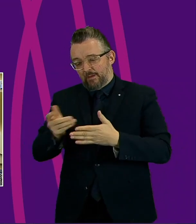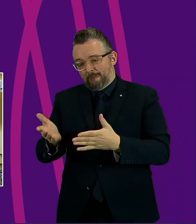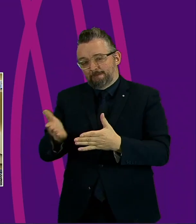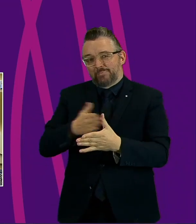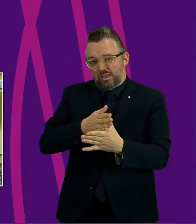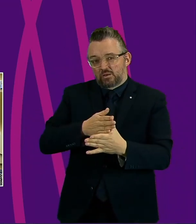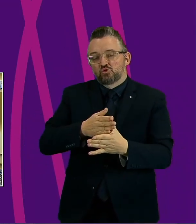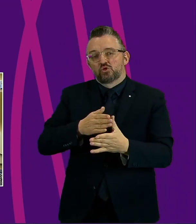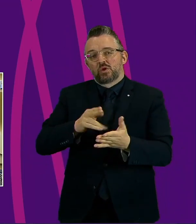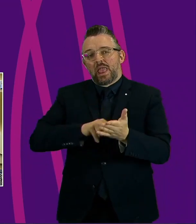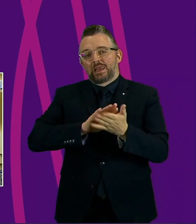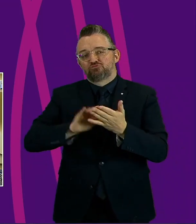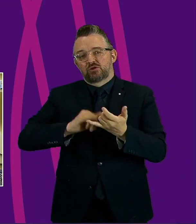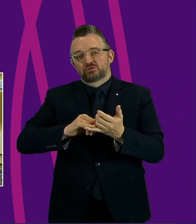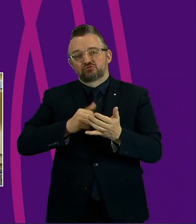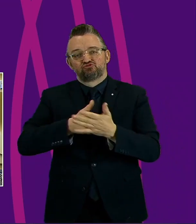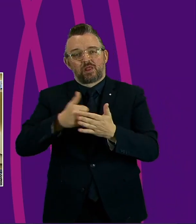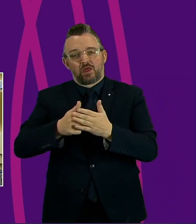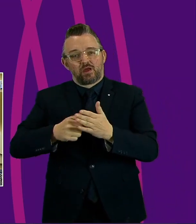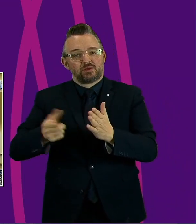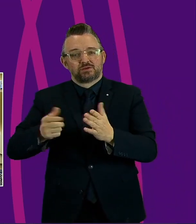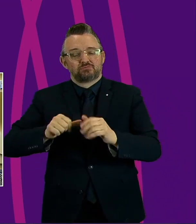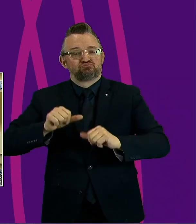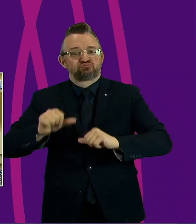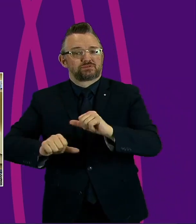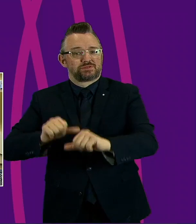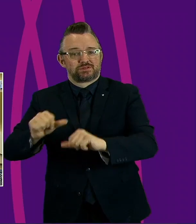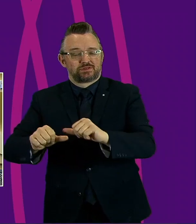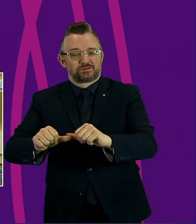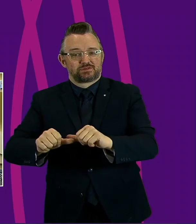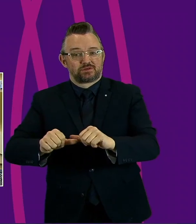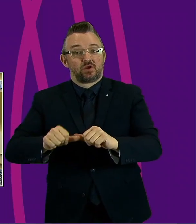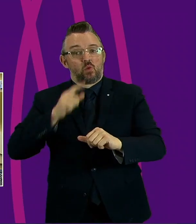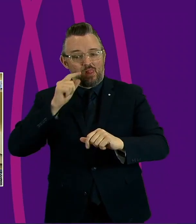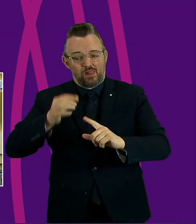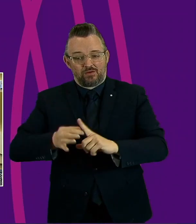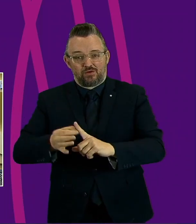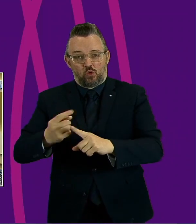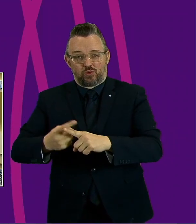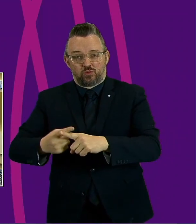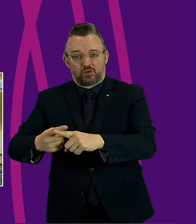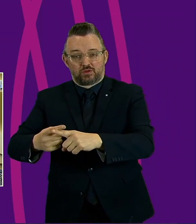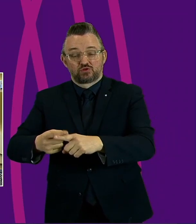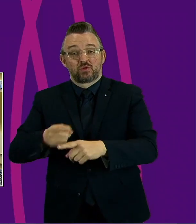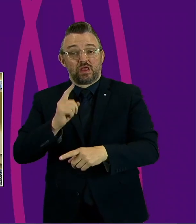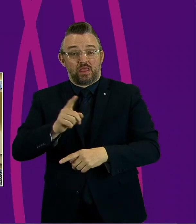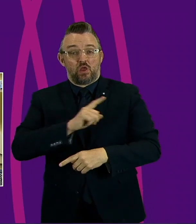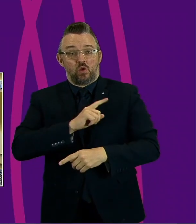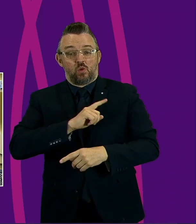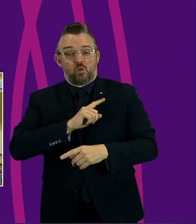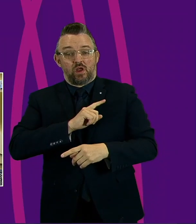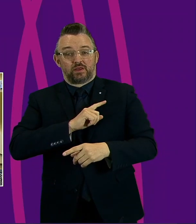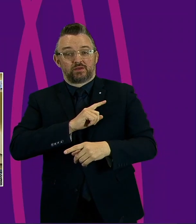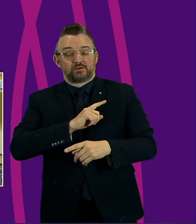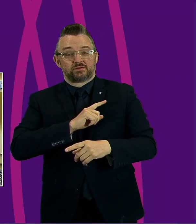NHS procedures, and that will be work that accelerates over the next few weeks. But those were the reasons why